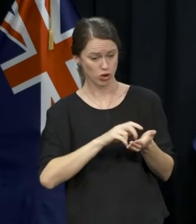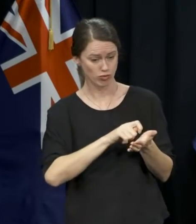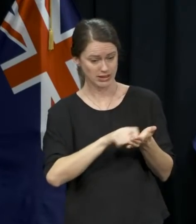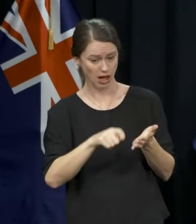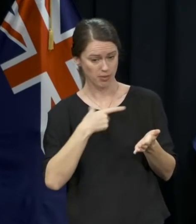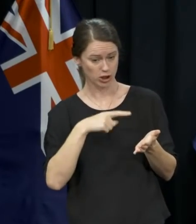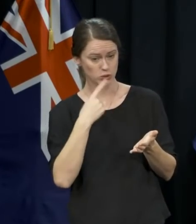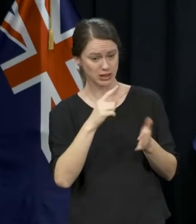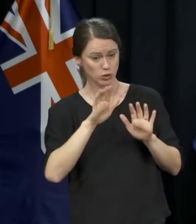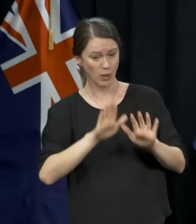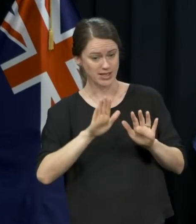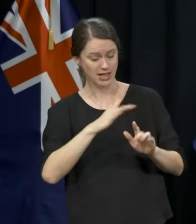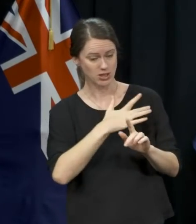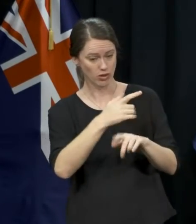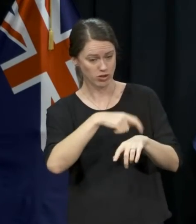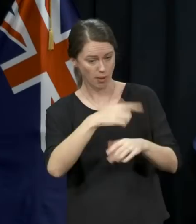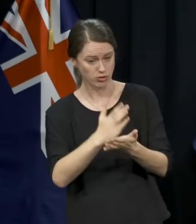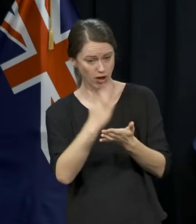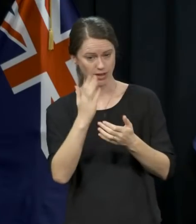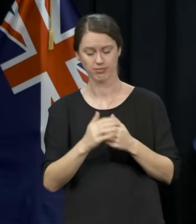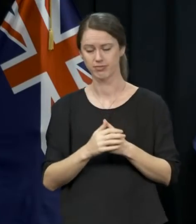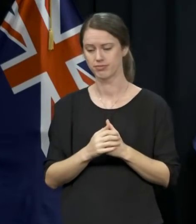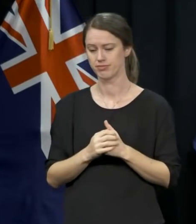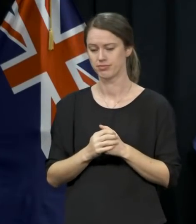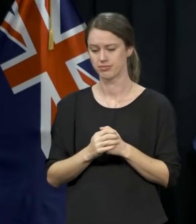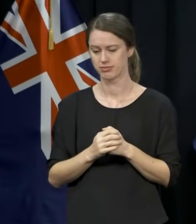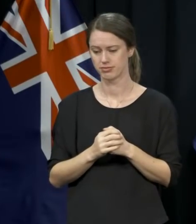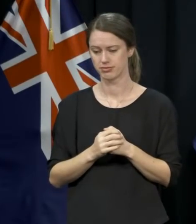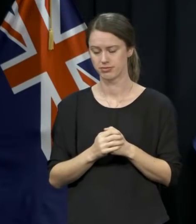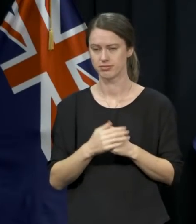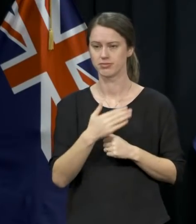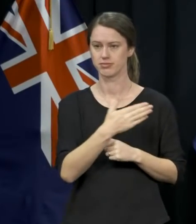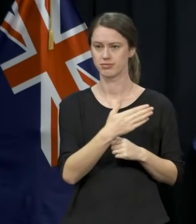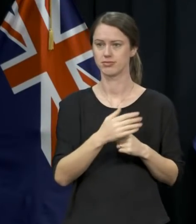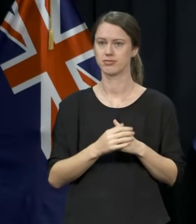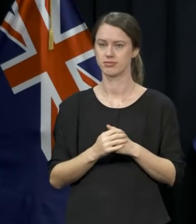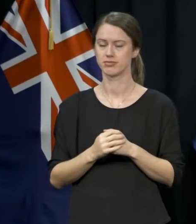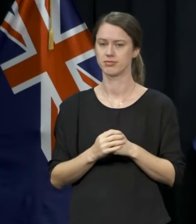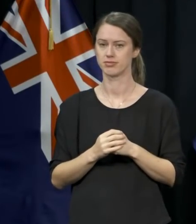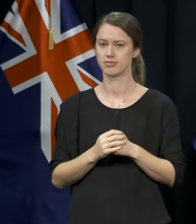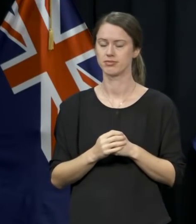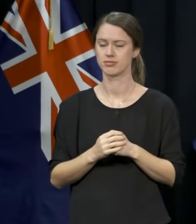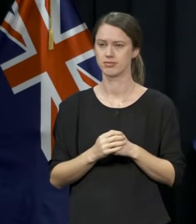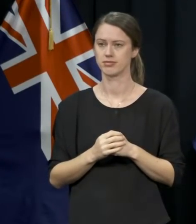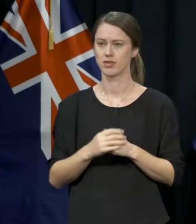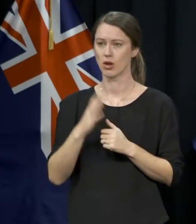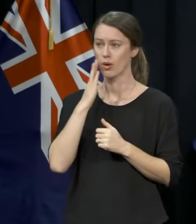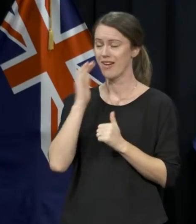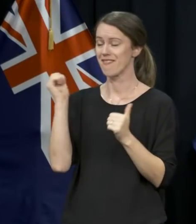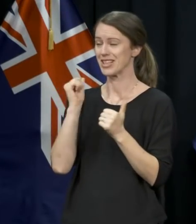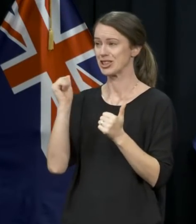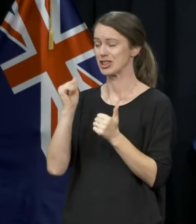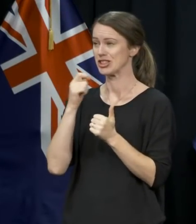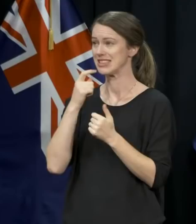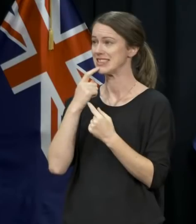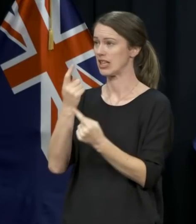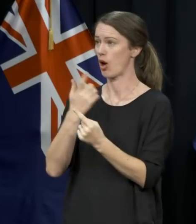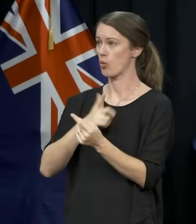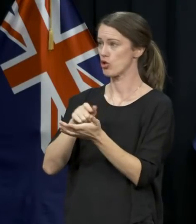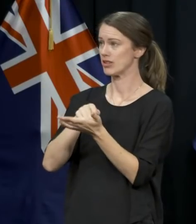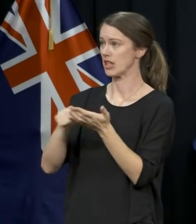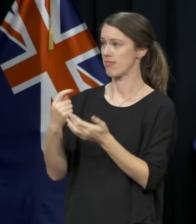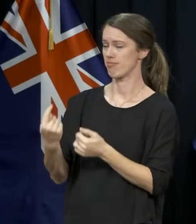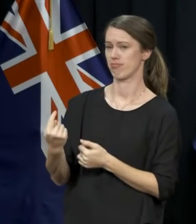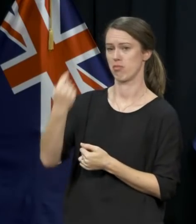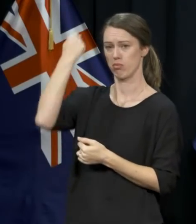were simply waiting until the time was right? Look, of course, when I offered my resignation and